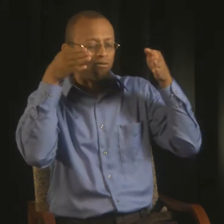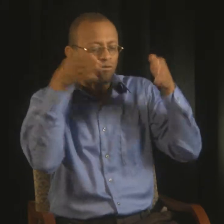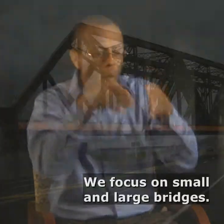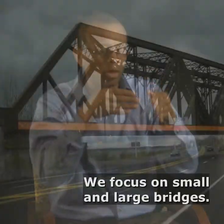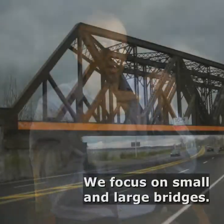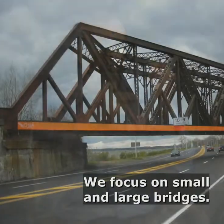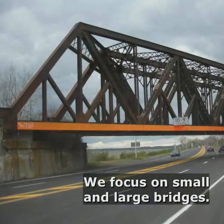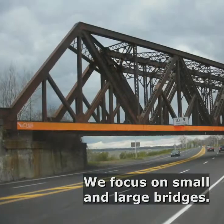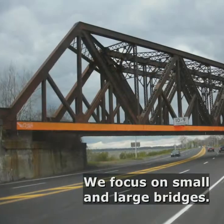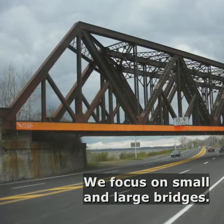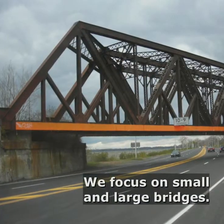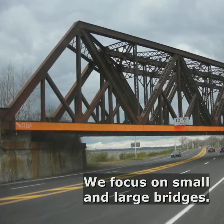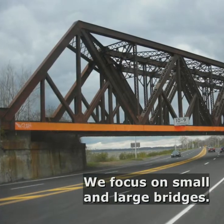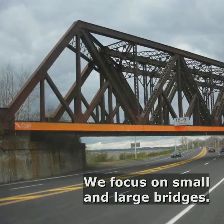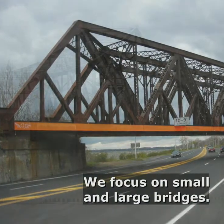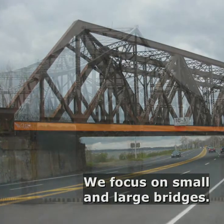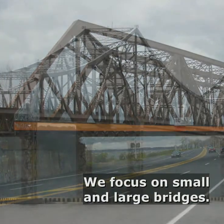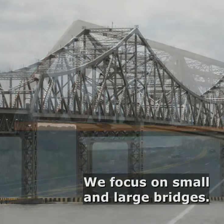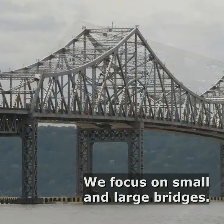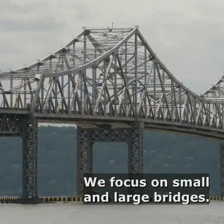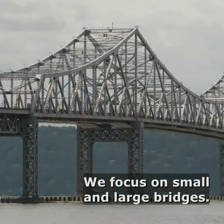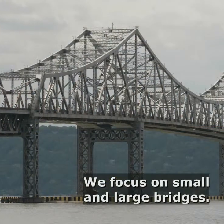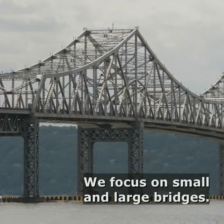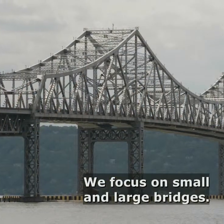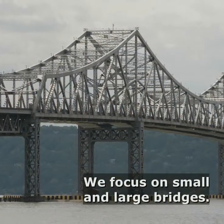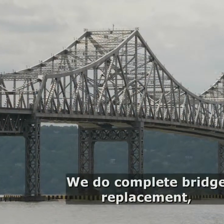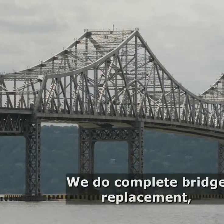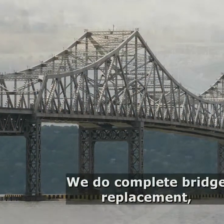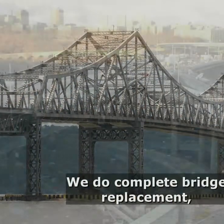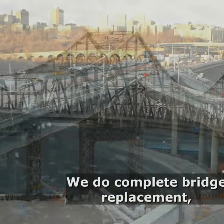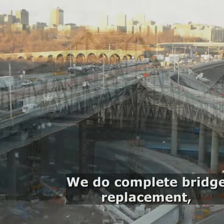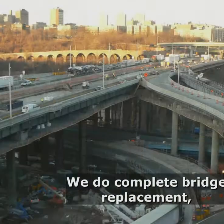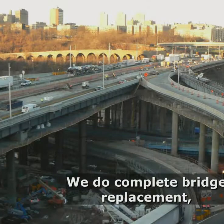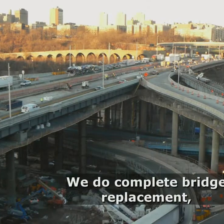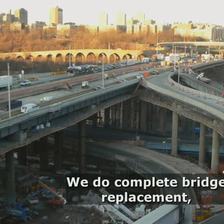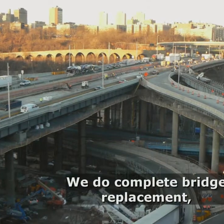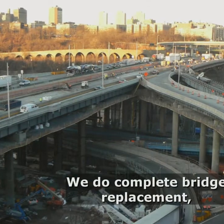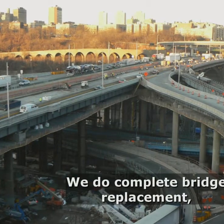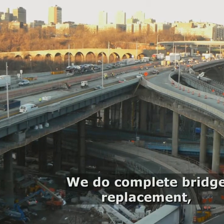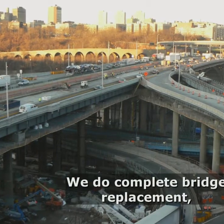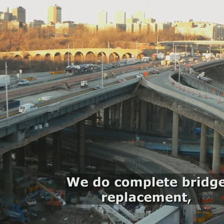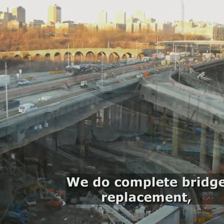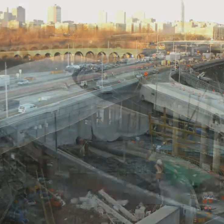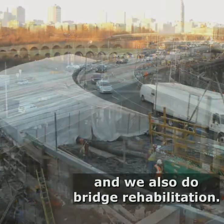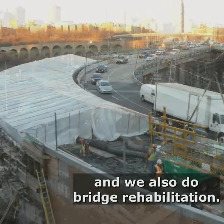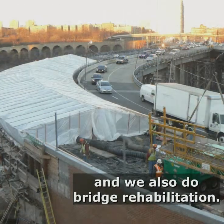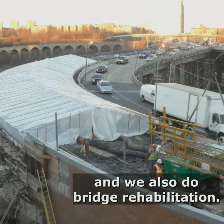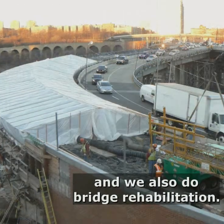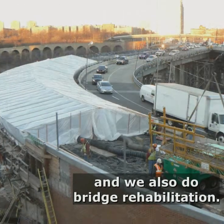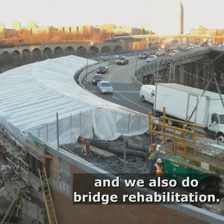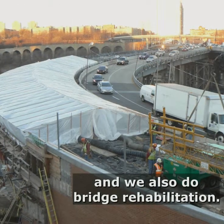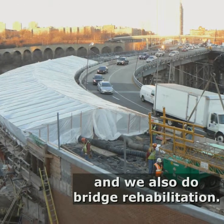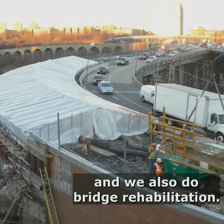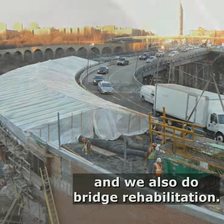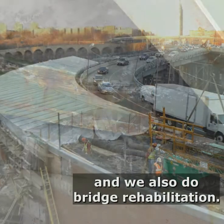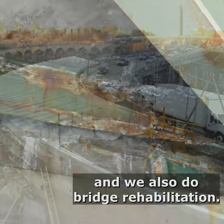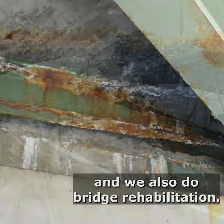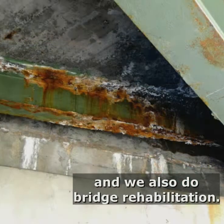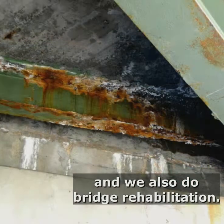We focus on small and large bridges. We do complete bridge replacement, and we also do bridge rehabilitation.